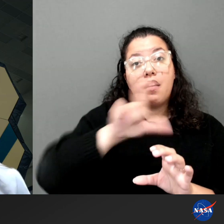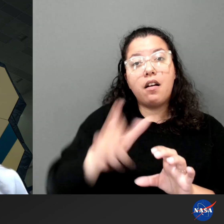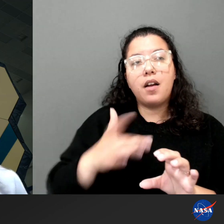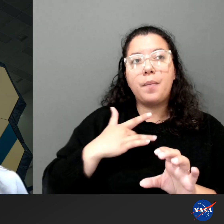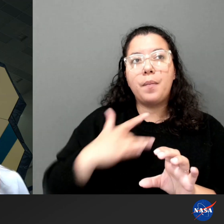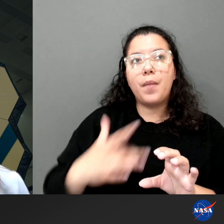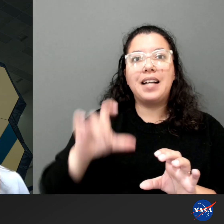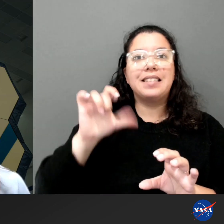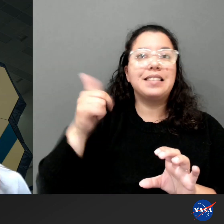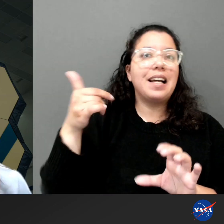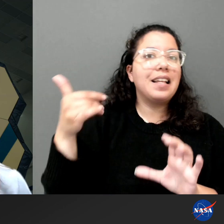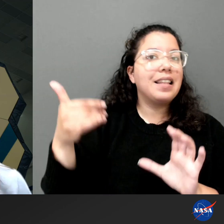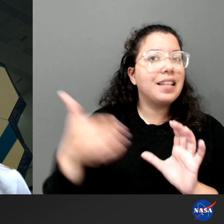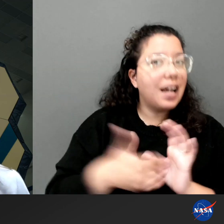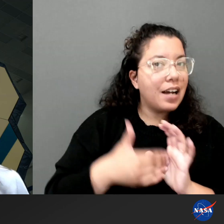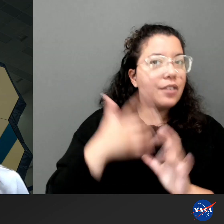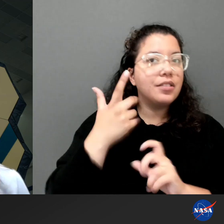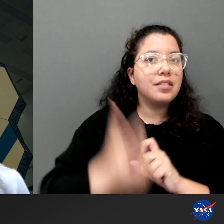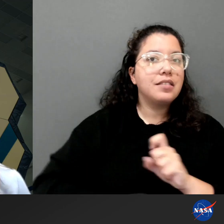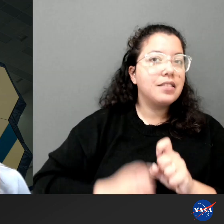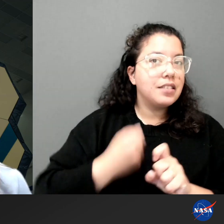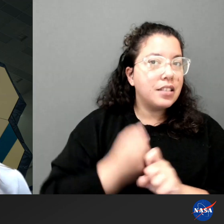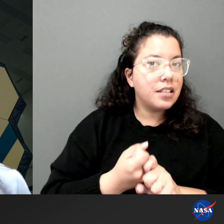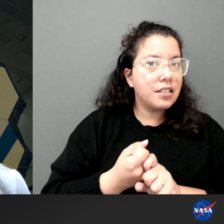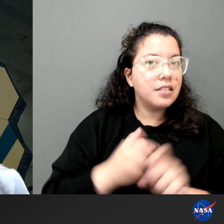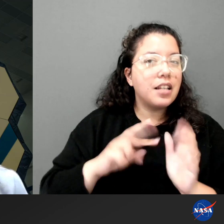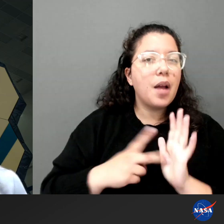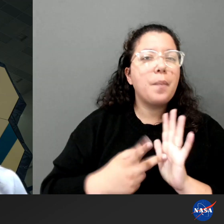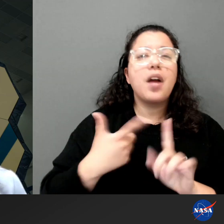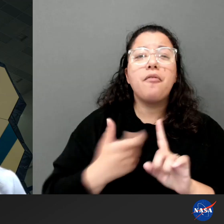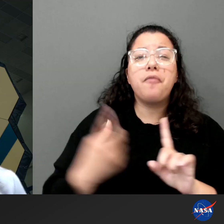years. So we know that they're coming from somewhere quite